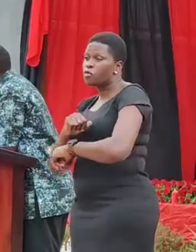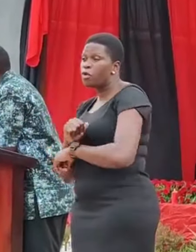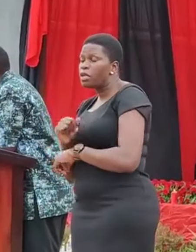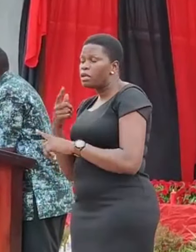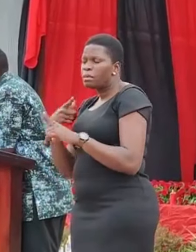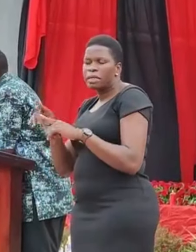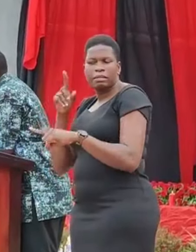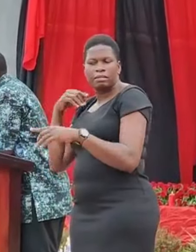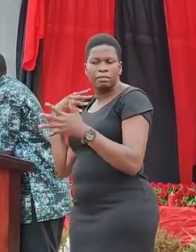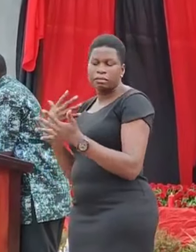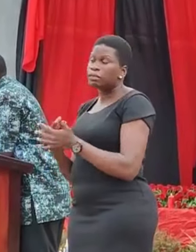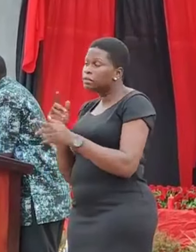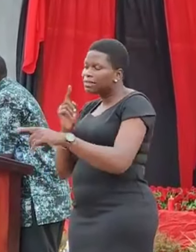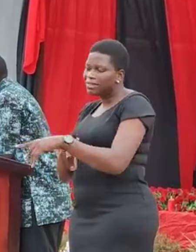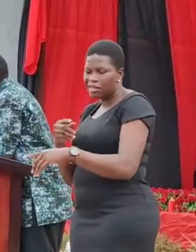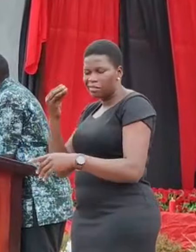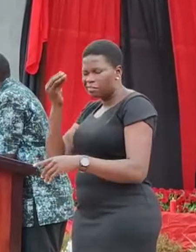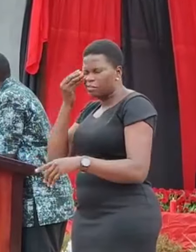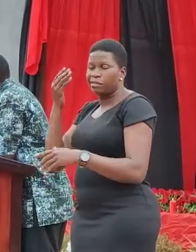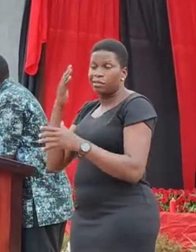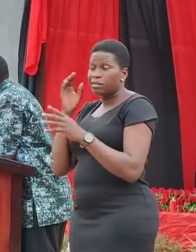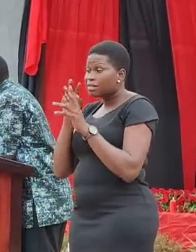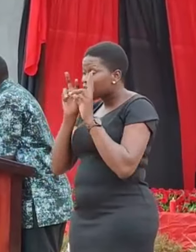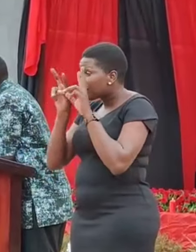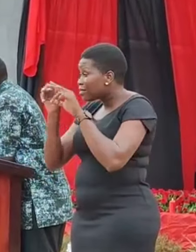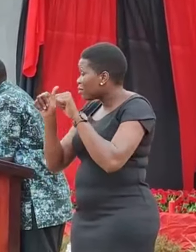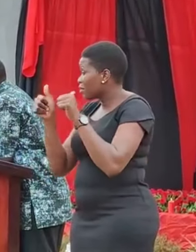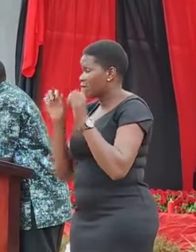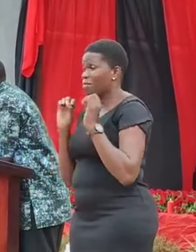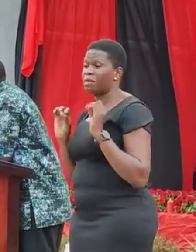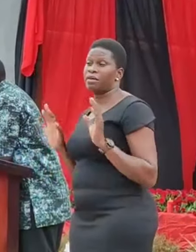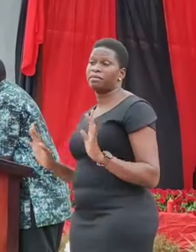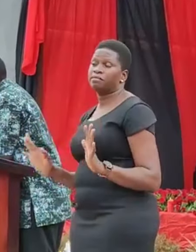naye nafuna obuvune kikyalaba bulungi